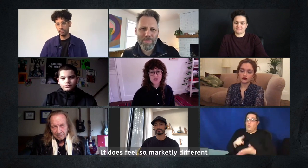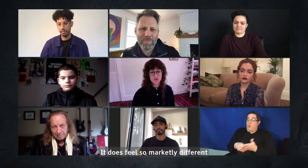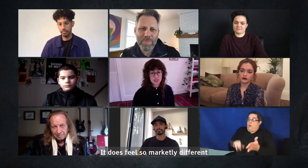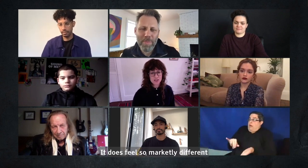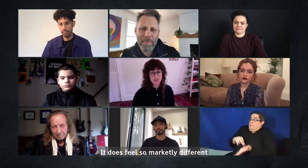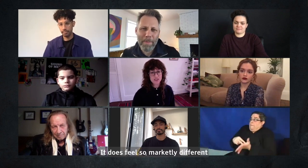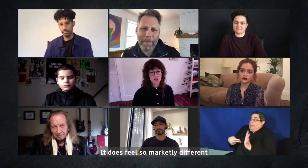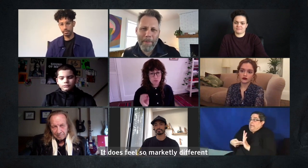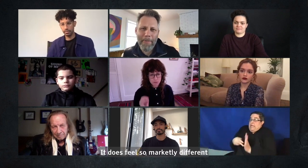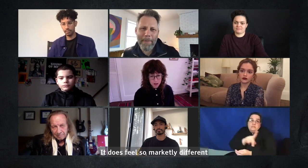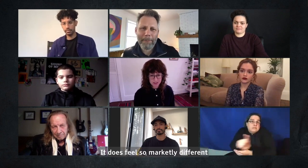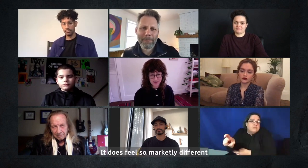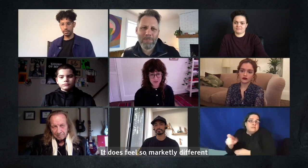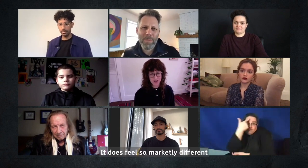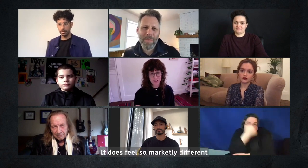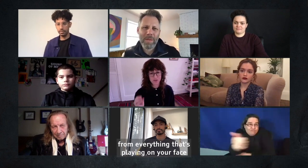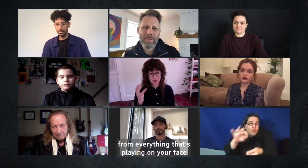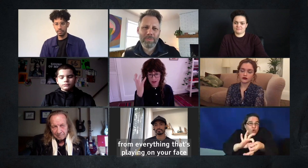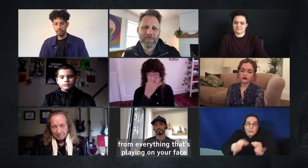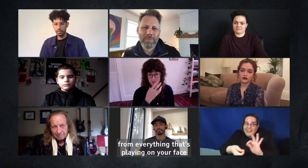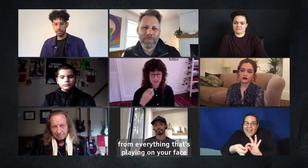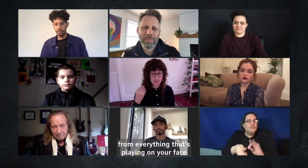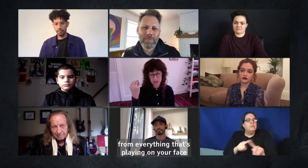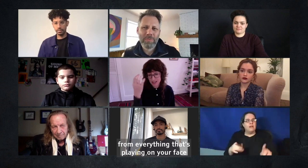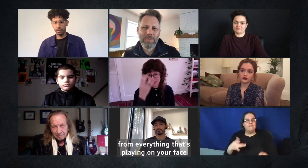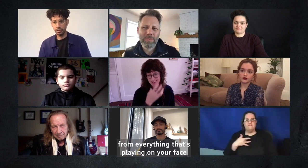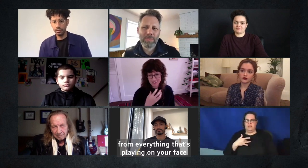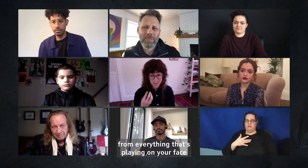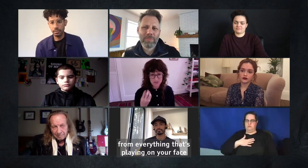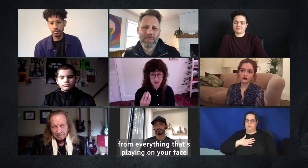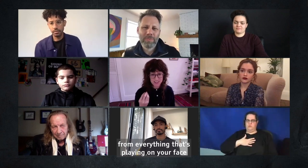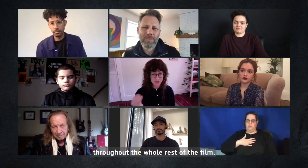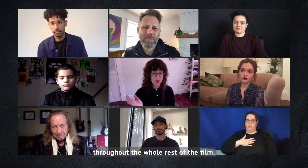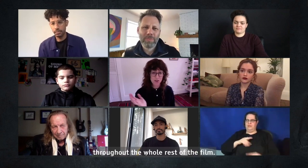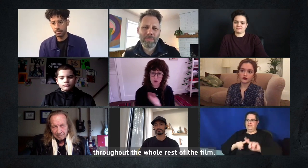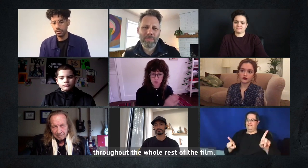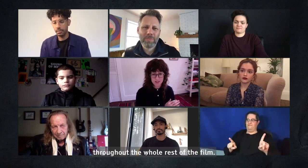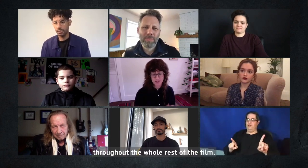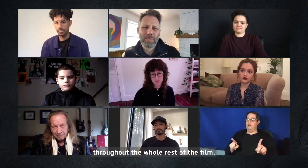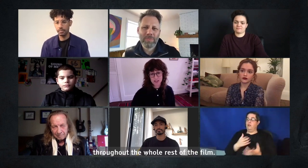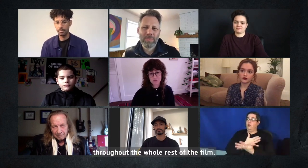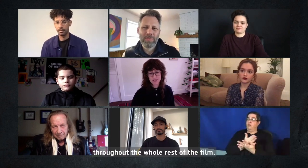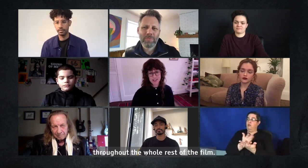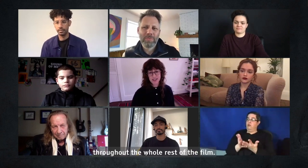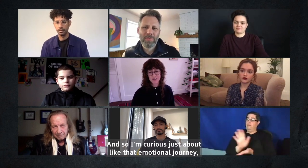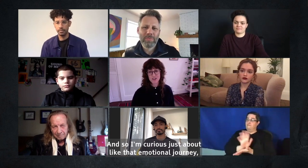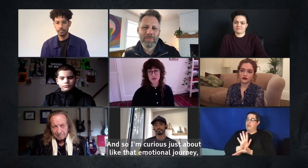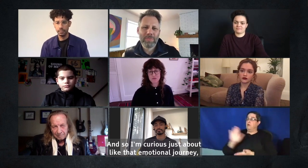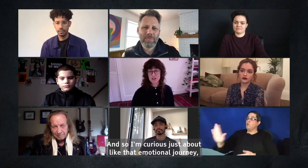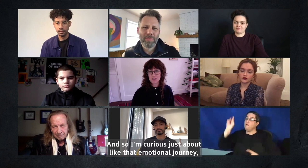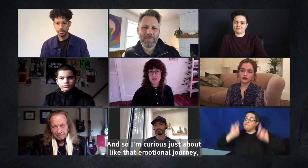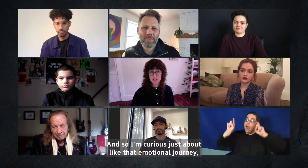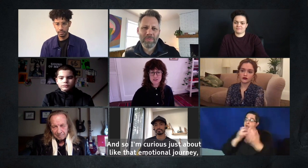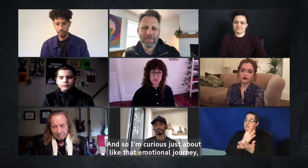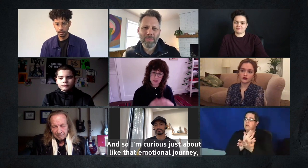It does feel so markedly different from everything that's playing on your face throughout the whole rest of the film. And so